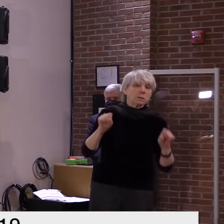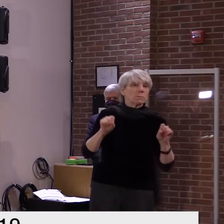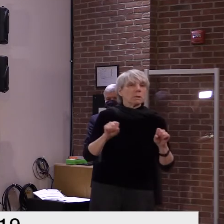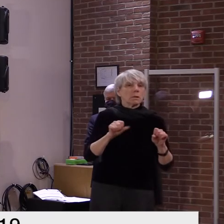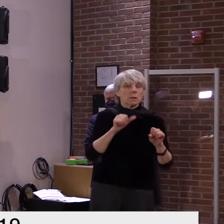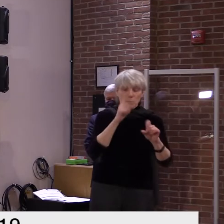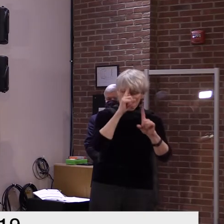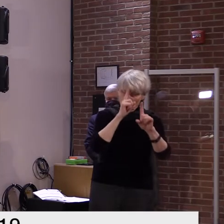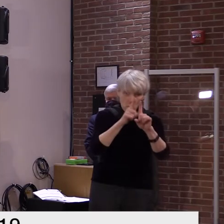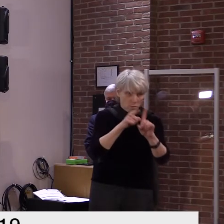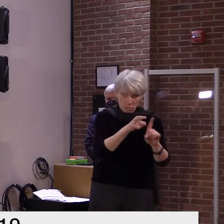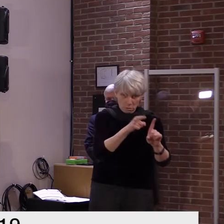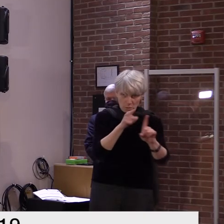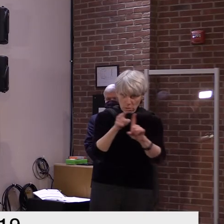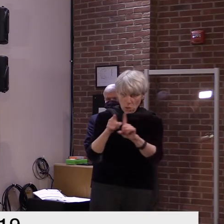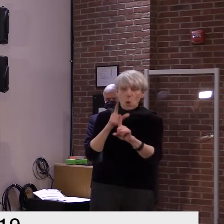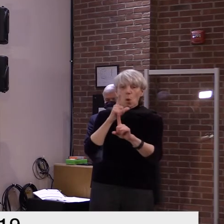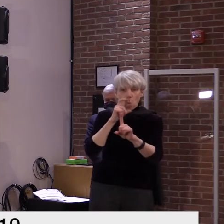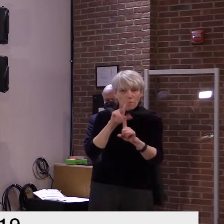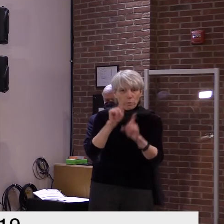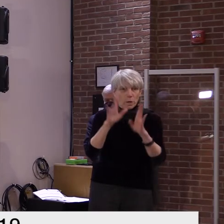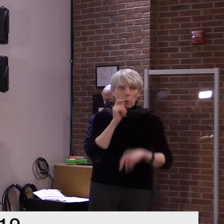but that's our test.